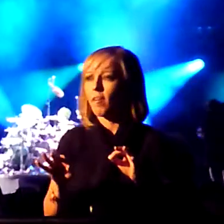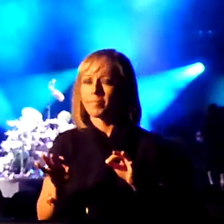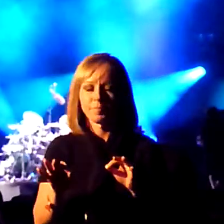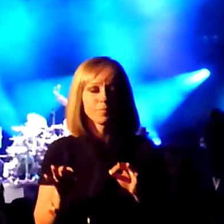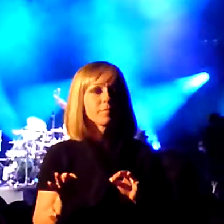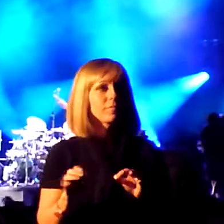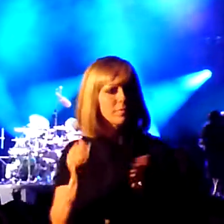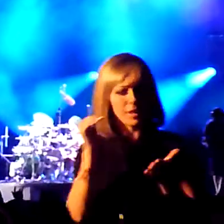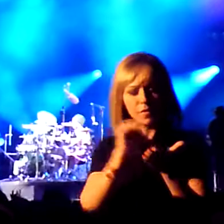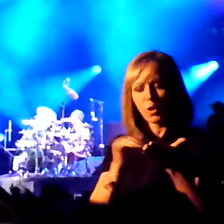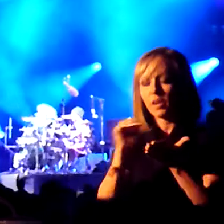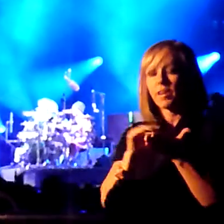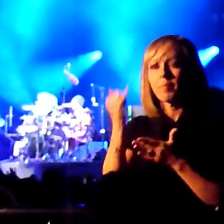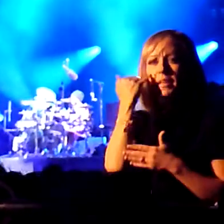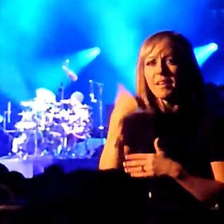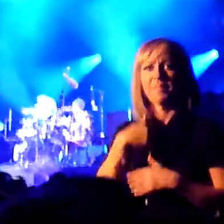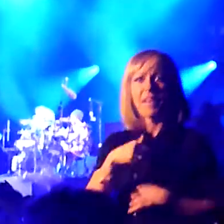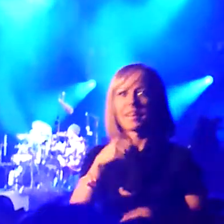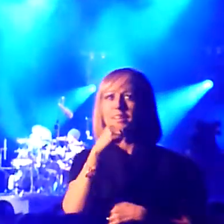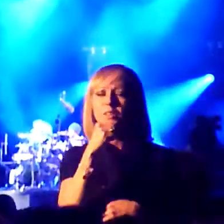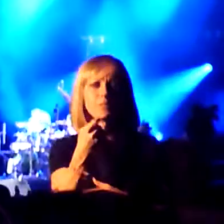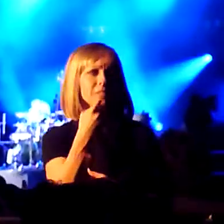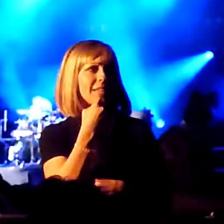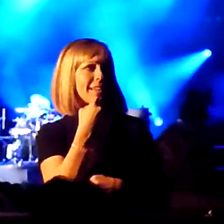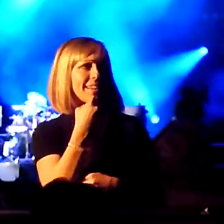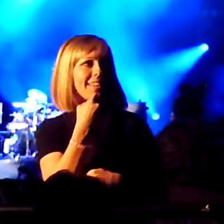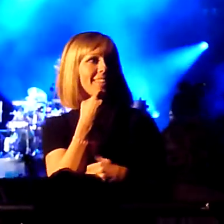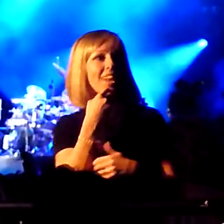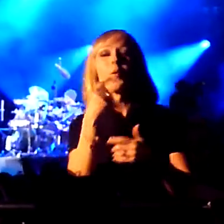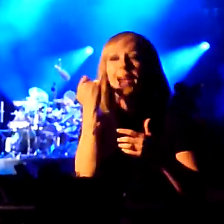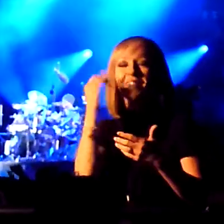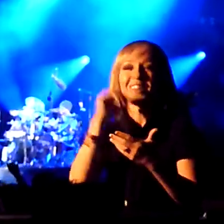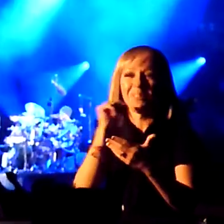Forgive me if I don't sing in your key